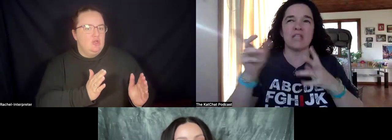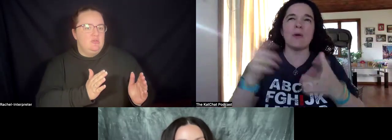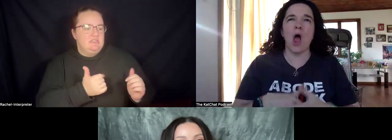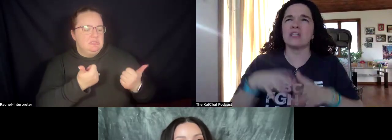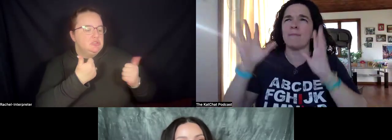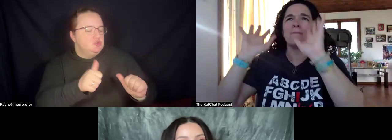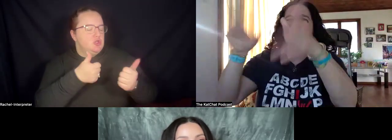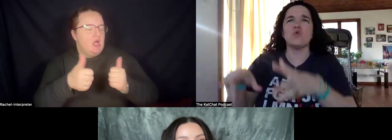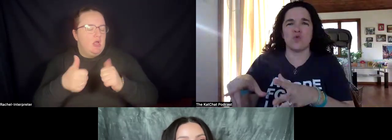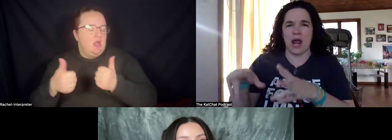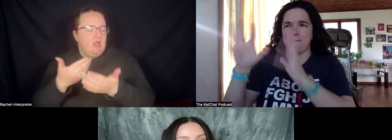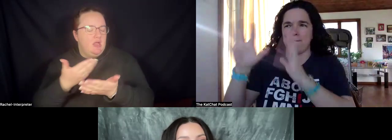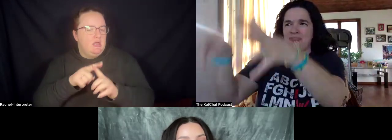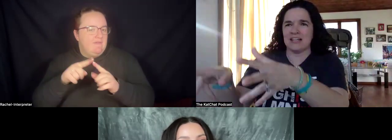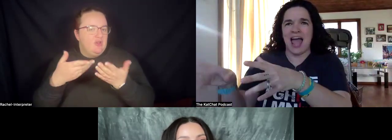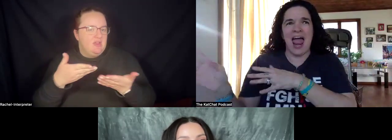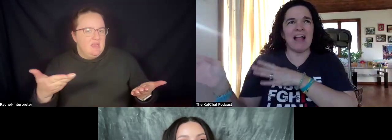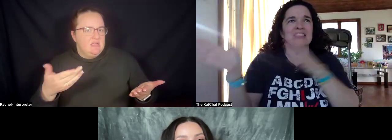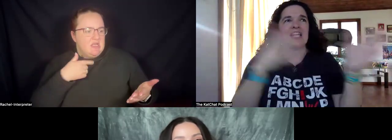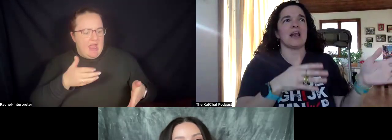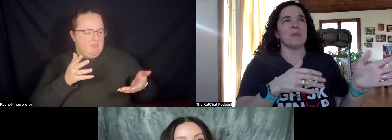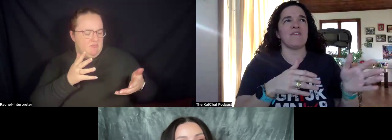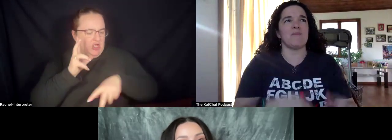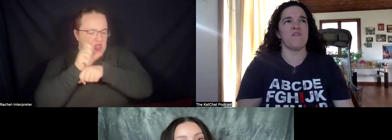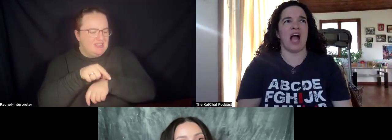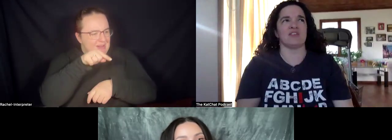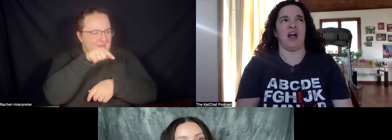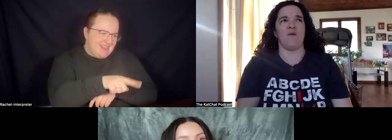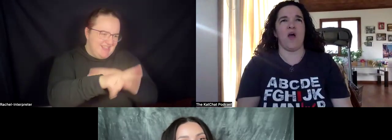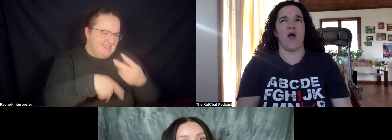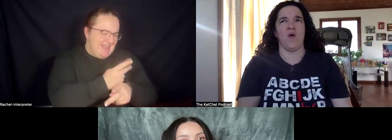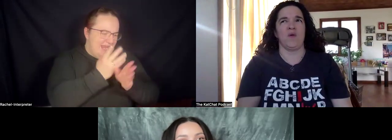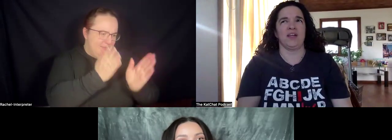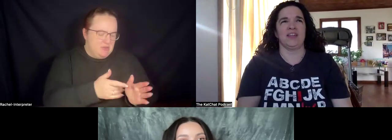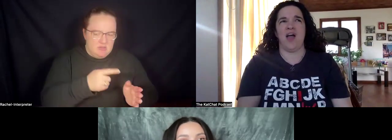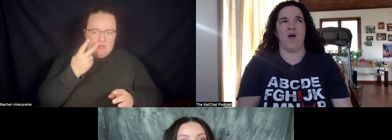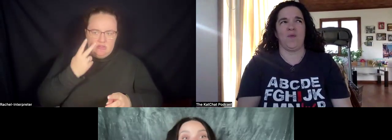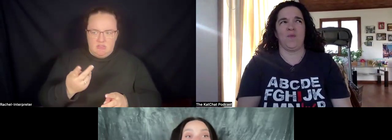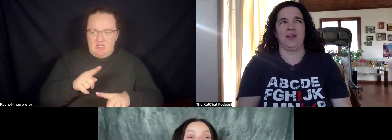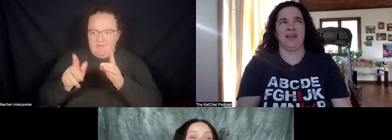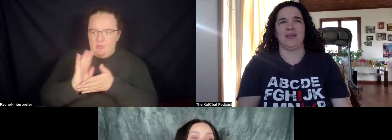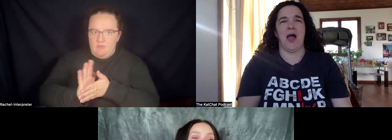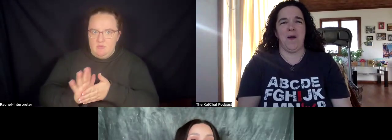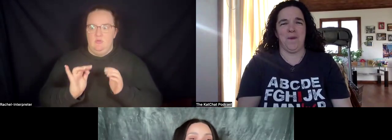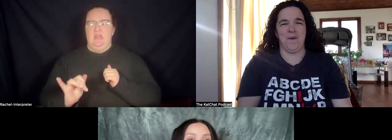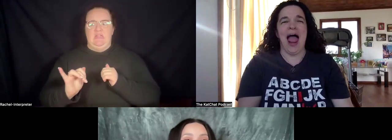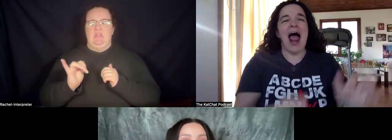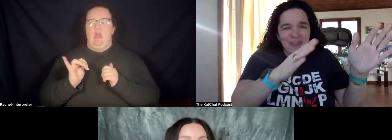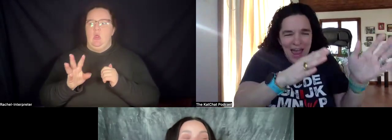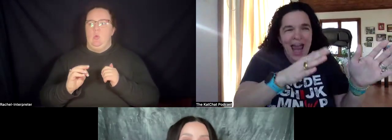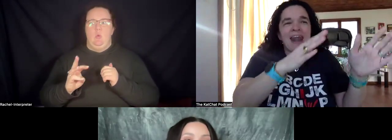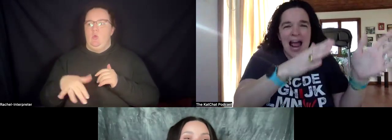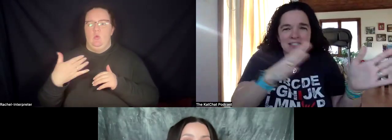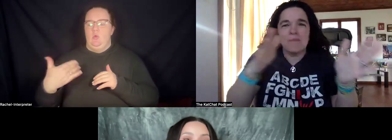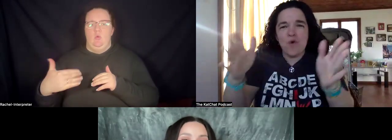some movies that we watch, I'm used to him pretty there. And I see them a different movie, I was like, wow, no. Uh,